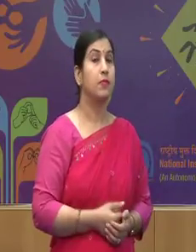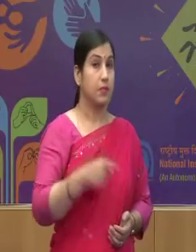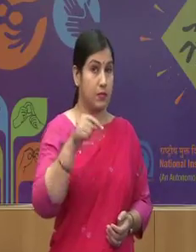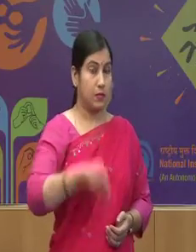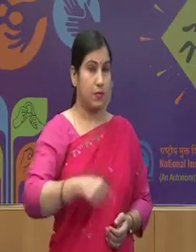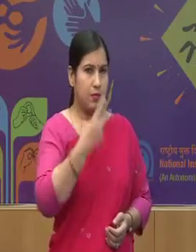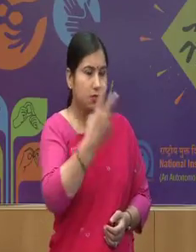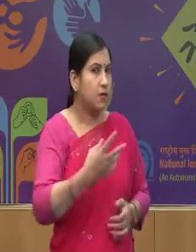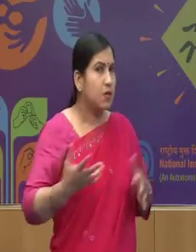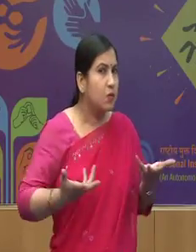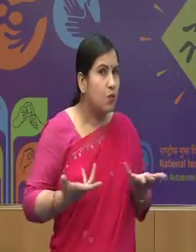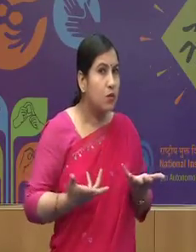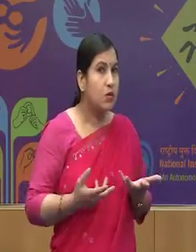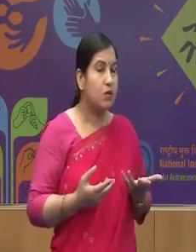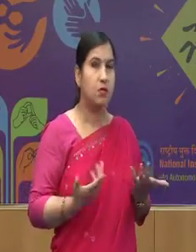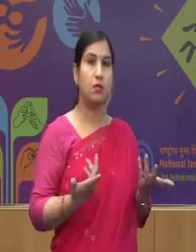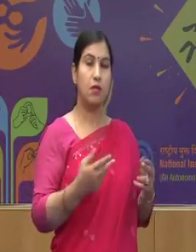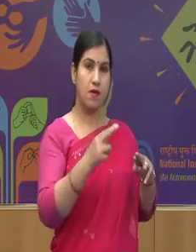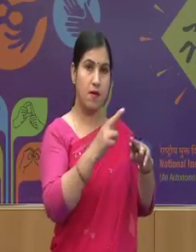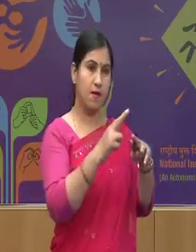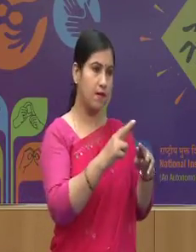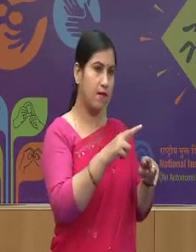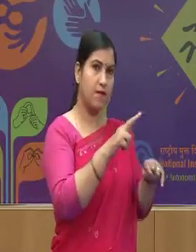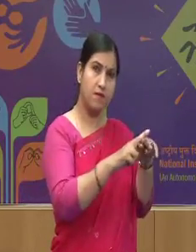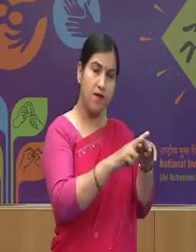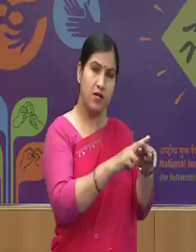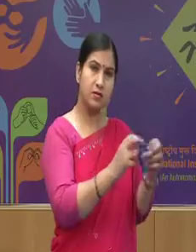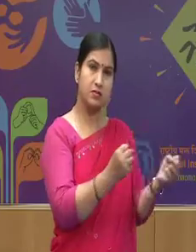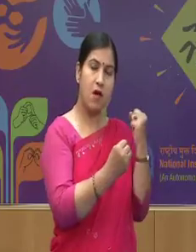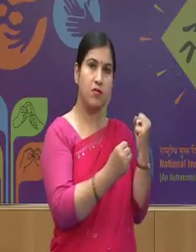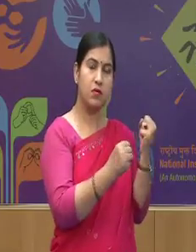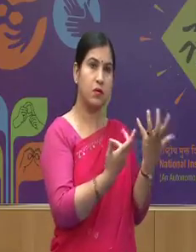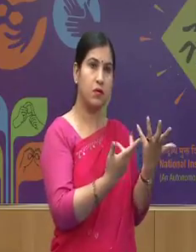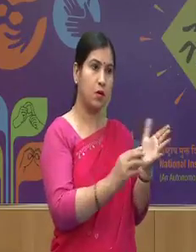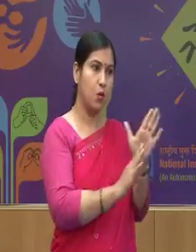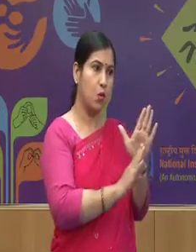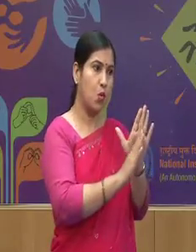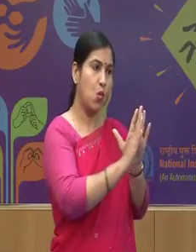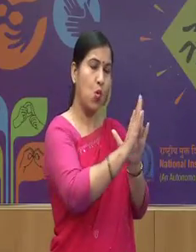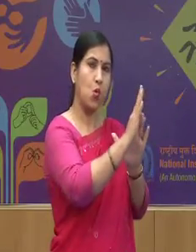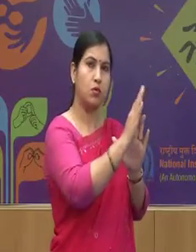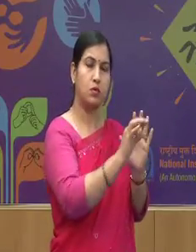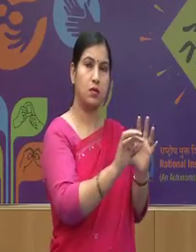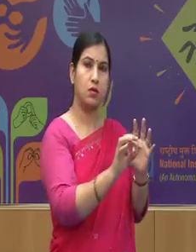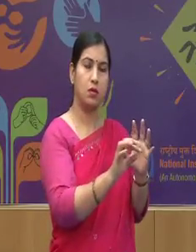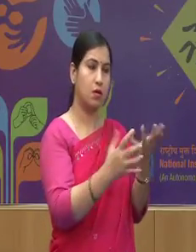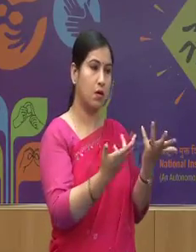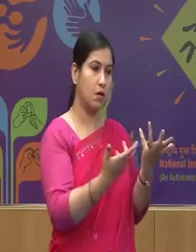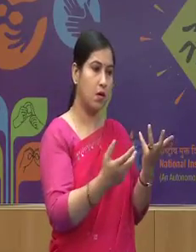Thus, we see that the growth of fascist powers had become a big danger for world peace.